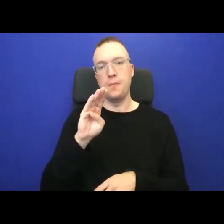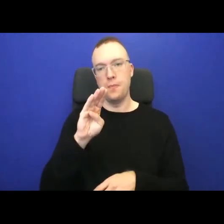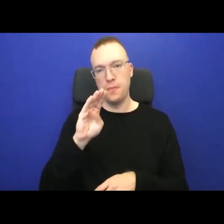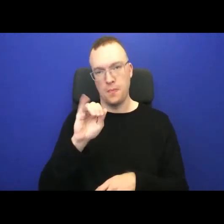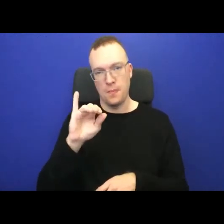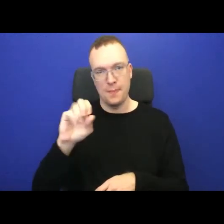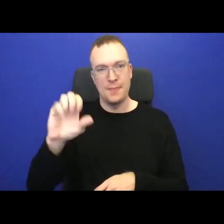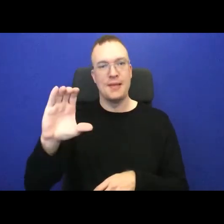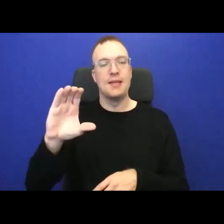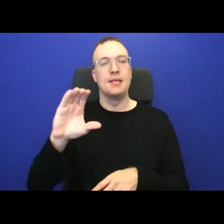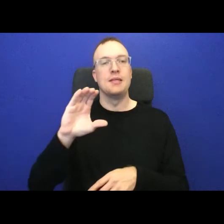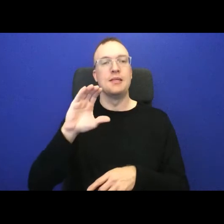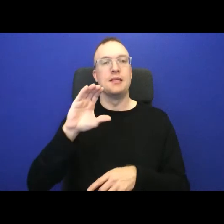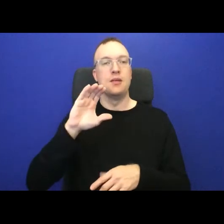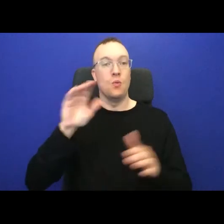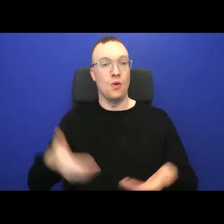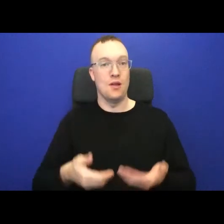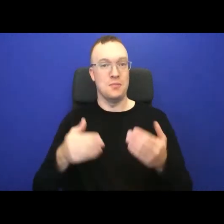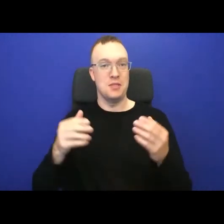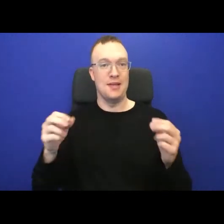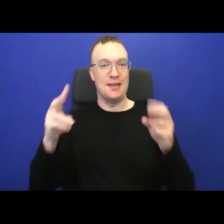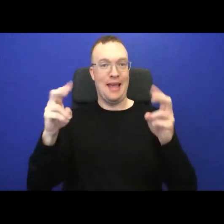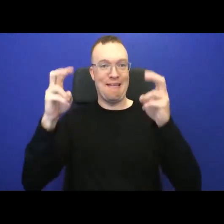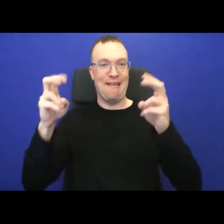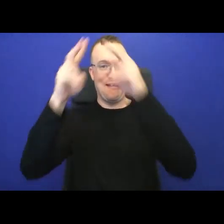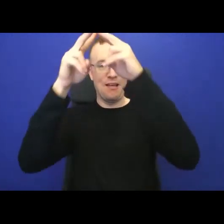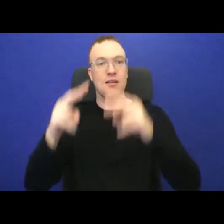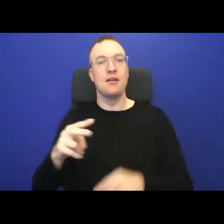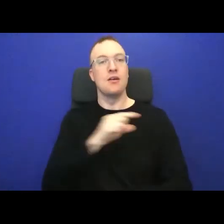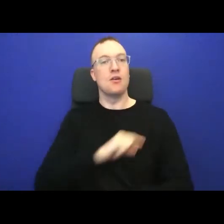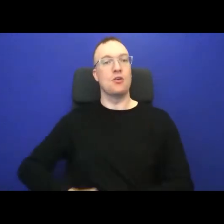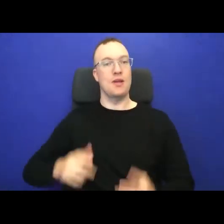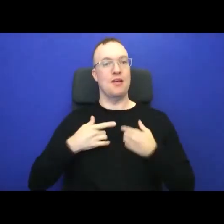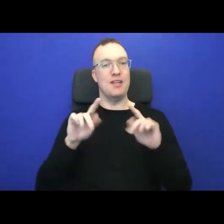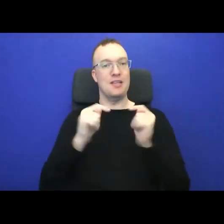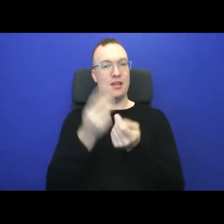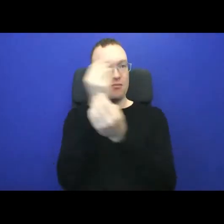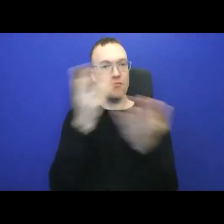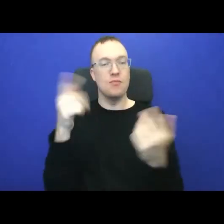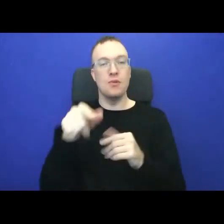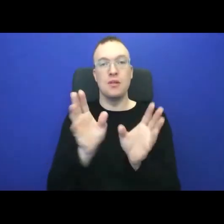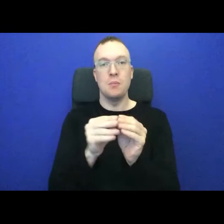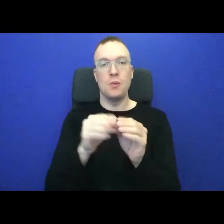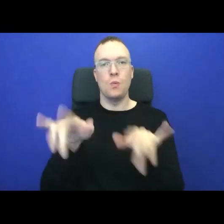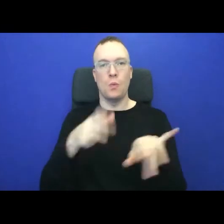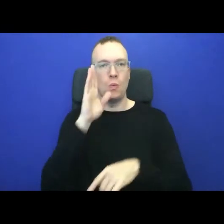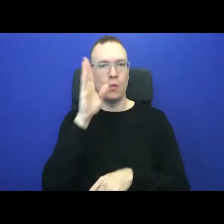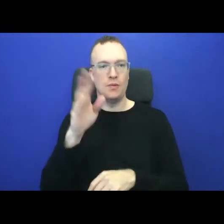welcome to the Castle. I've been asked by the Queen's Events team to remind you that this session will be recorded.